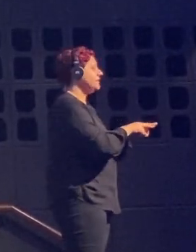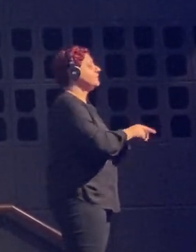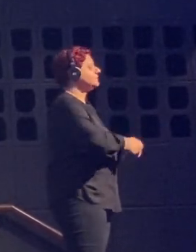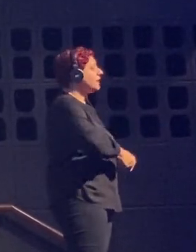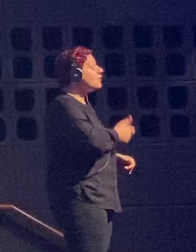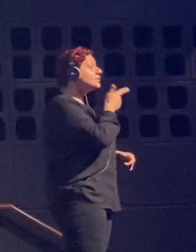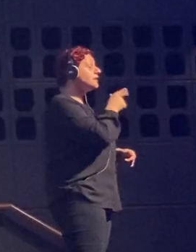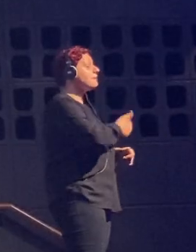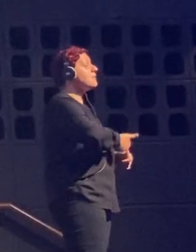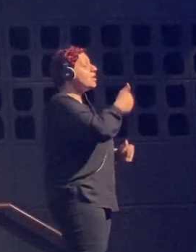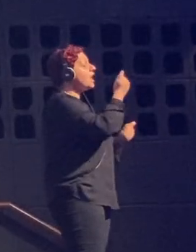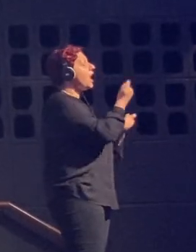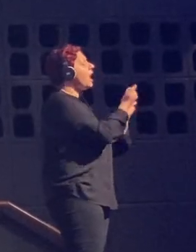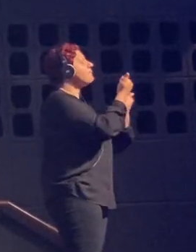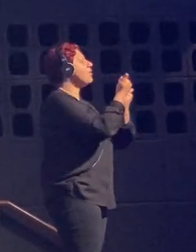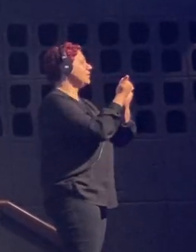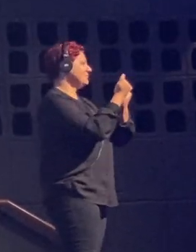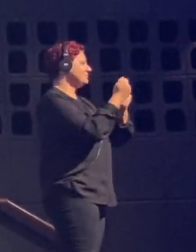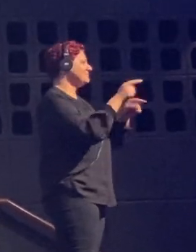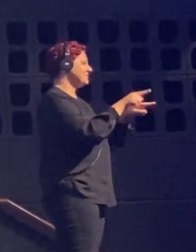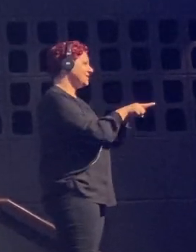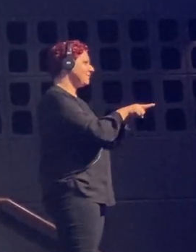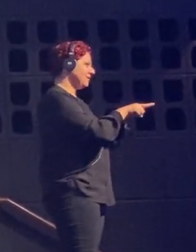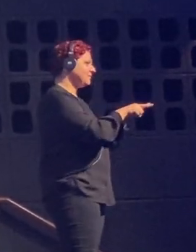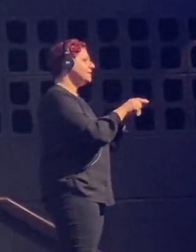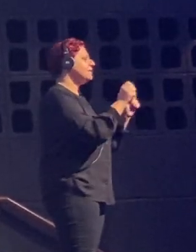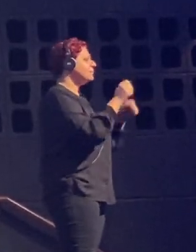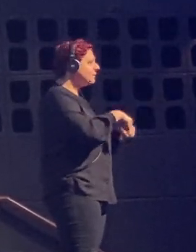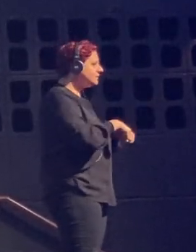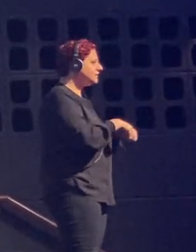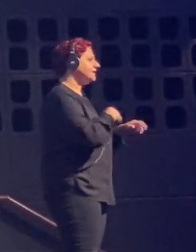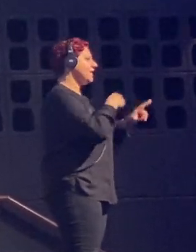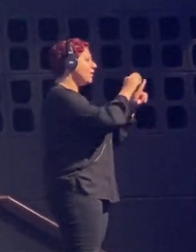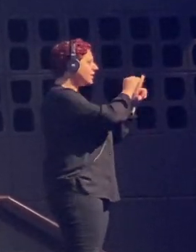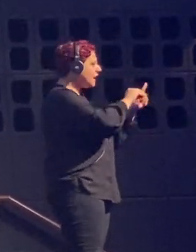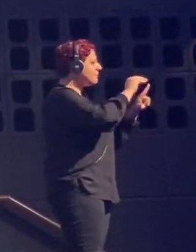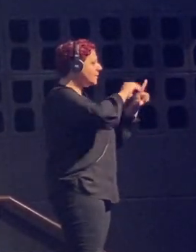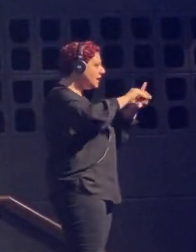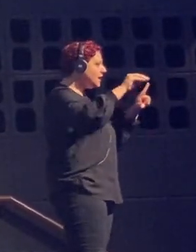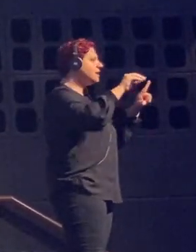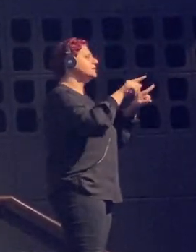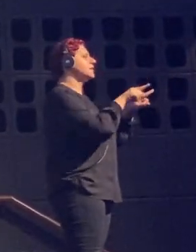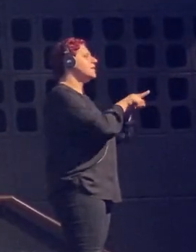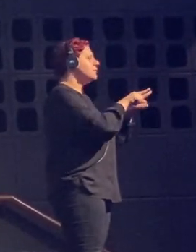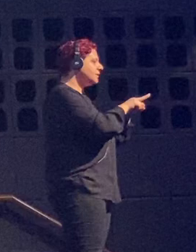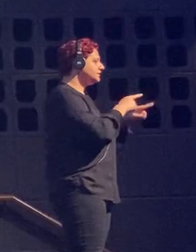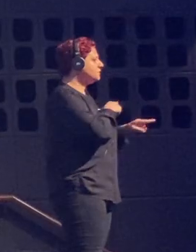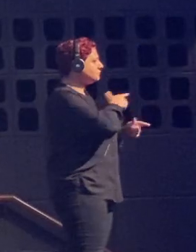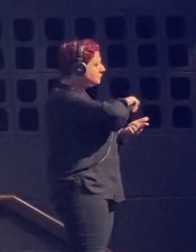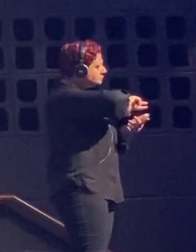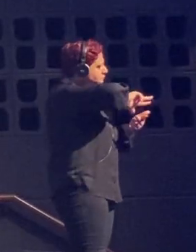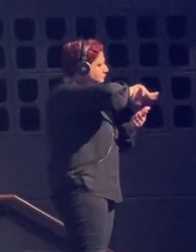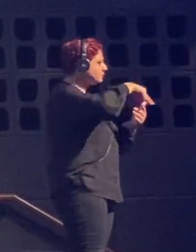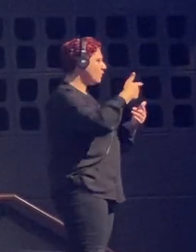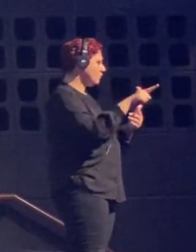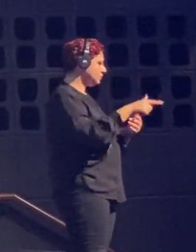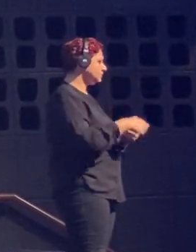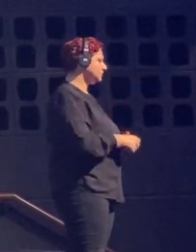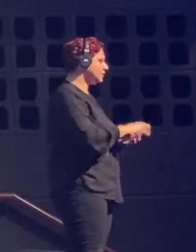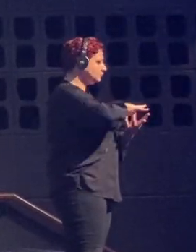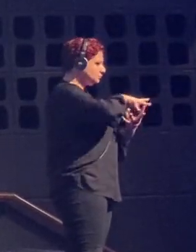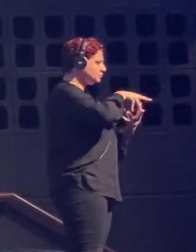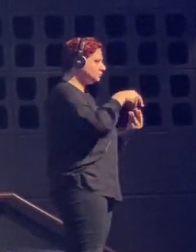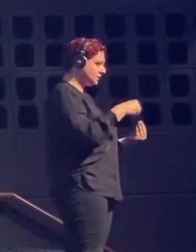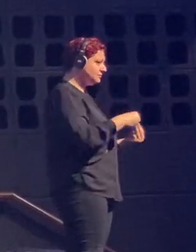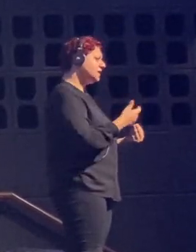be Kanban boards, it could be Scrum, it could be objectives and key results, and other more agile-friendly methods